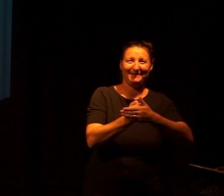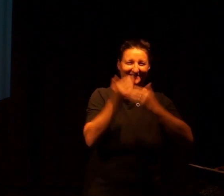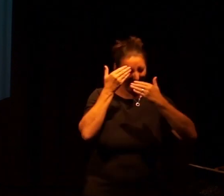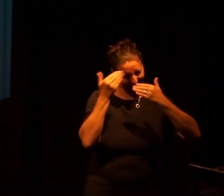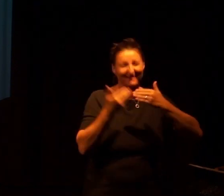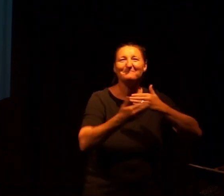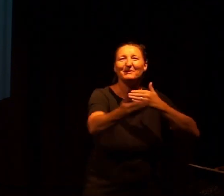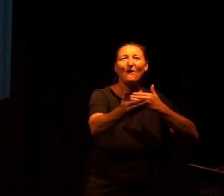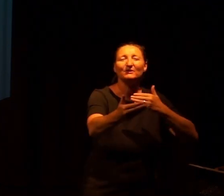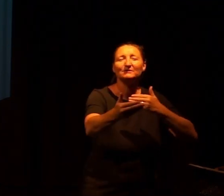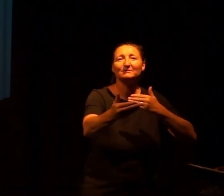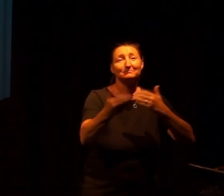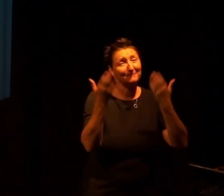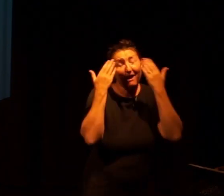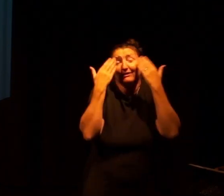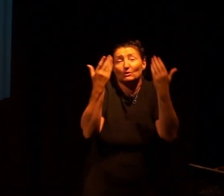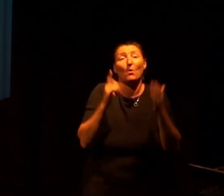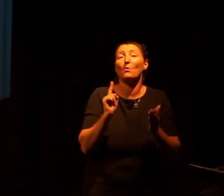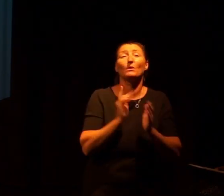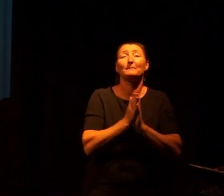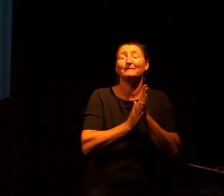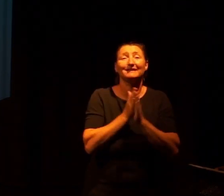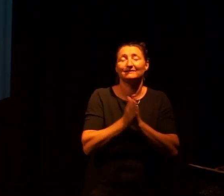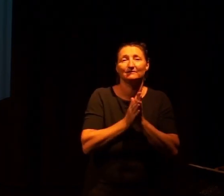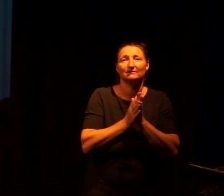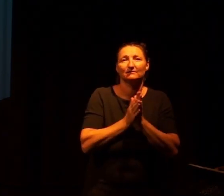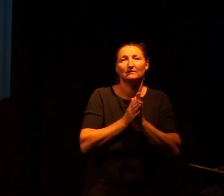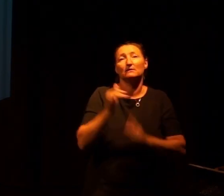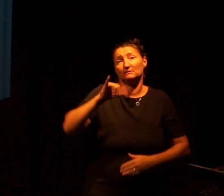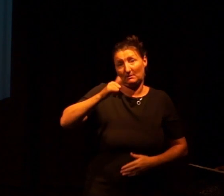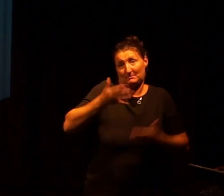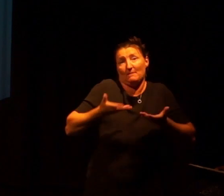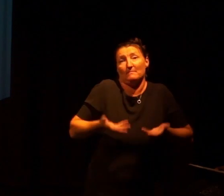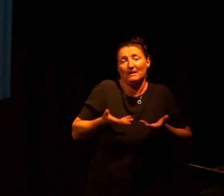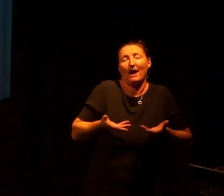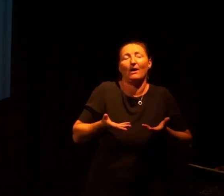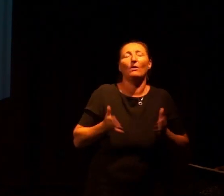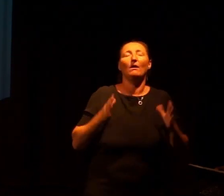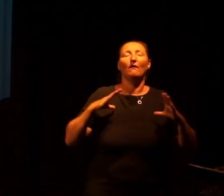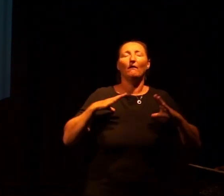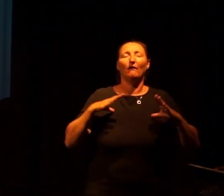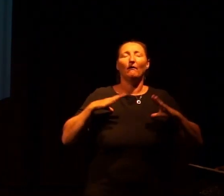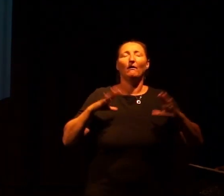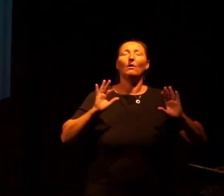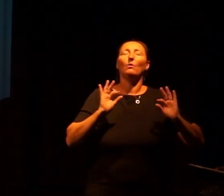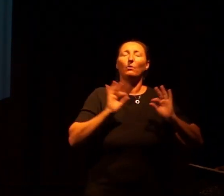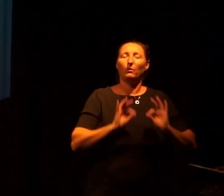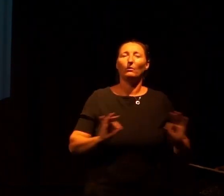but I didn't know what it meant. So sometimes now I take a moment to